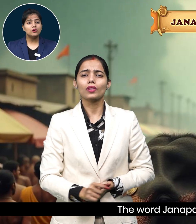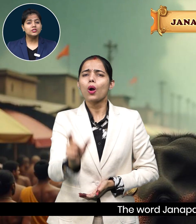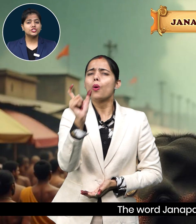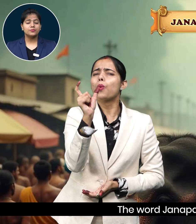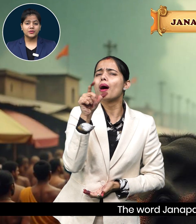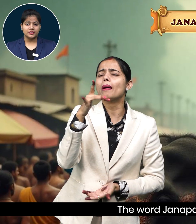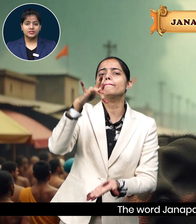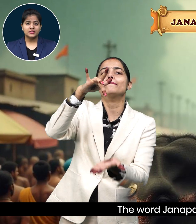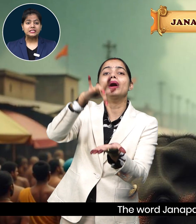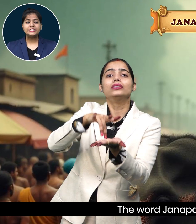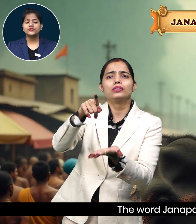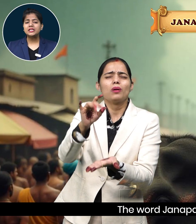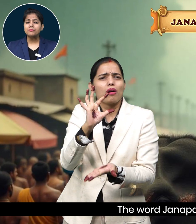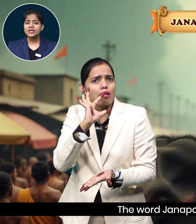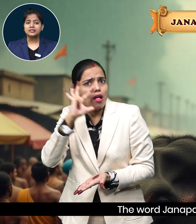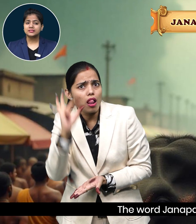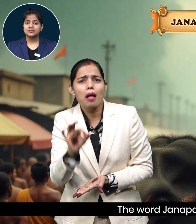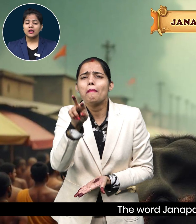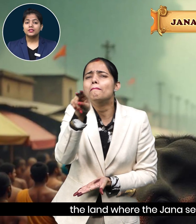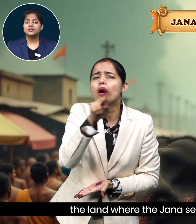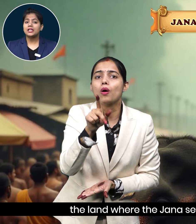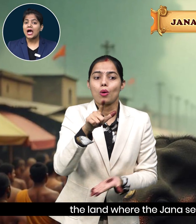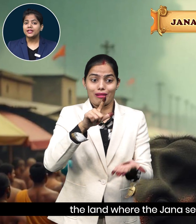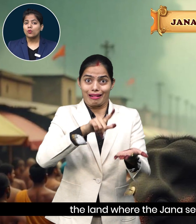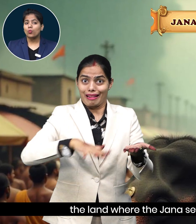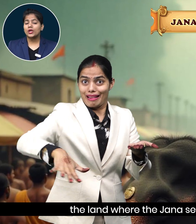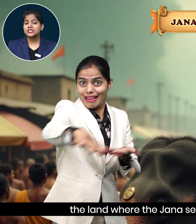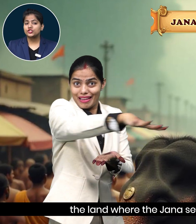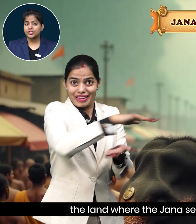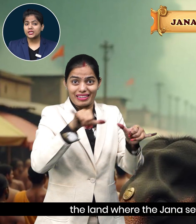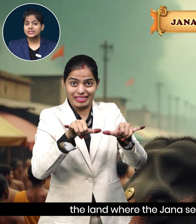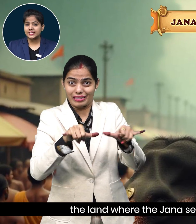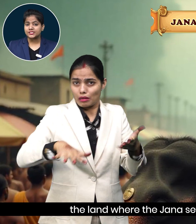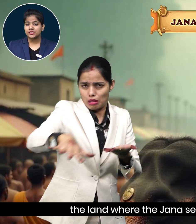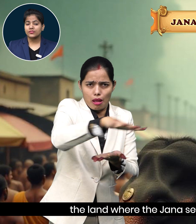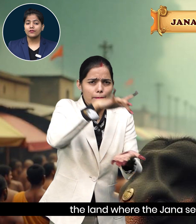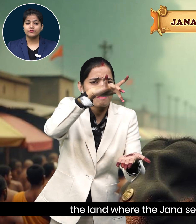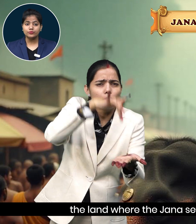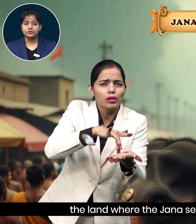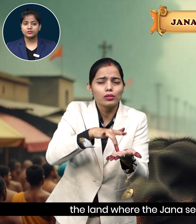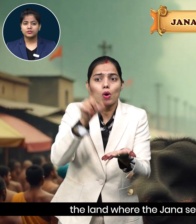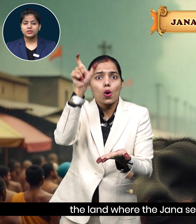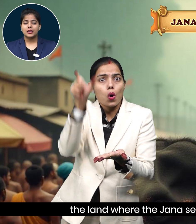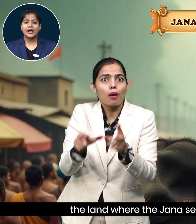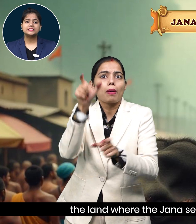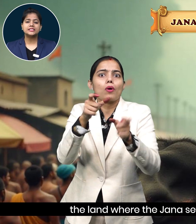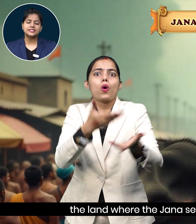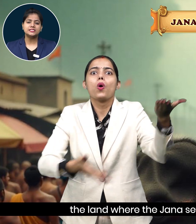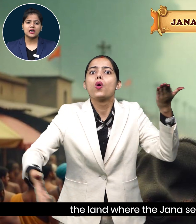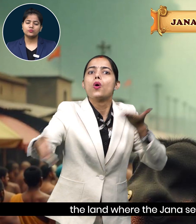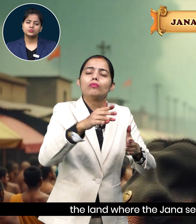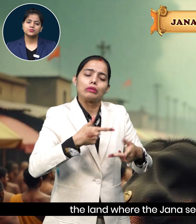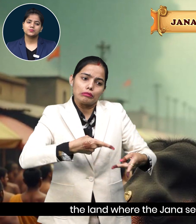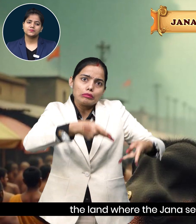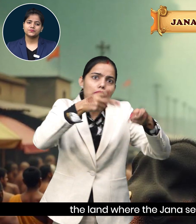The word Janpad literally means the land where the Janas set their foot and